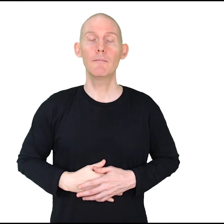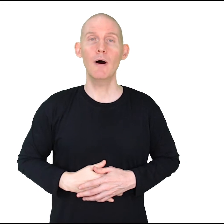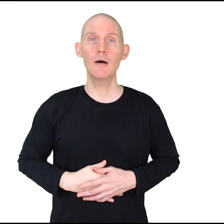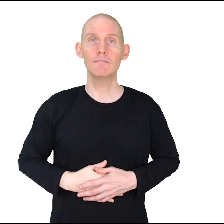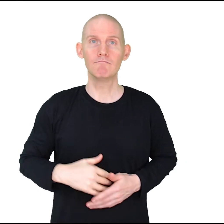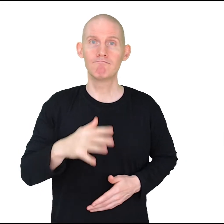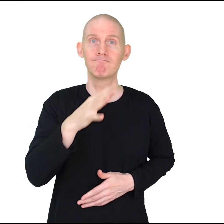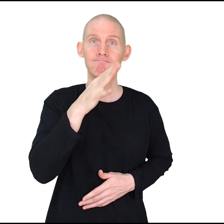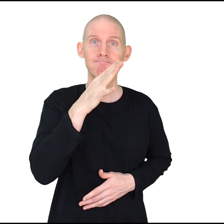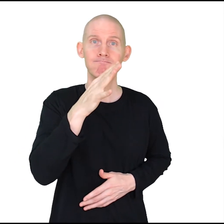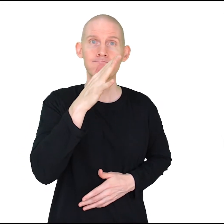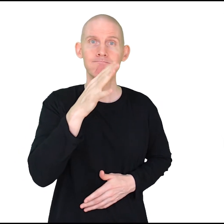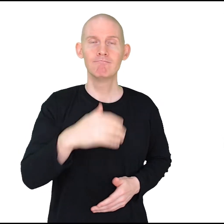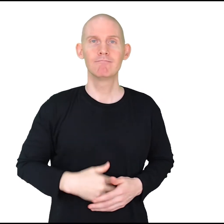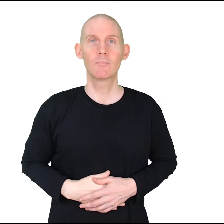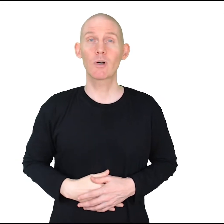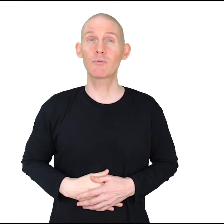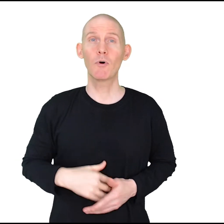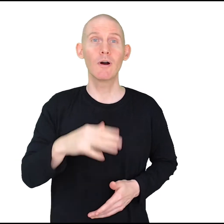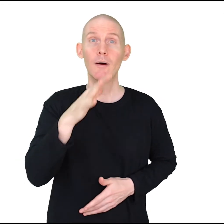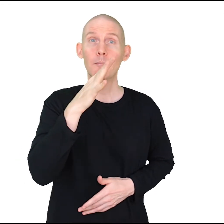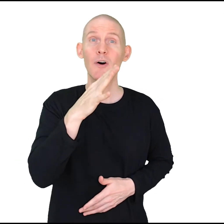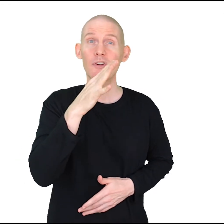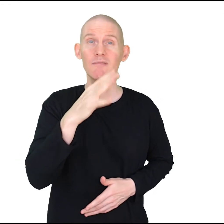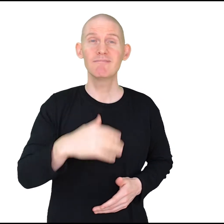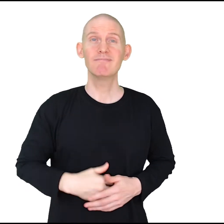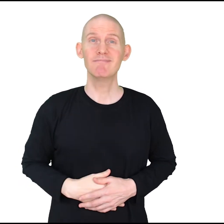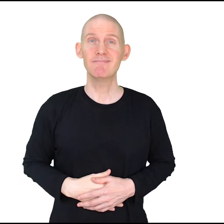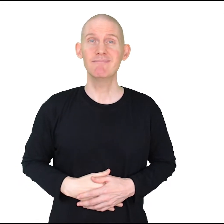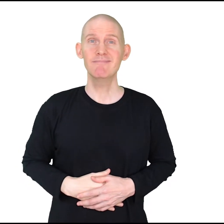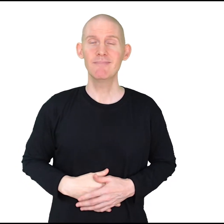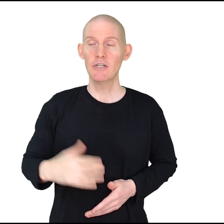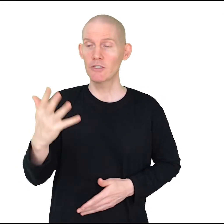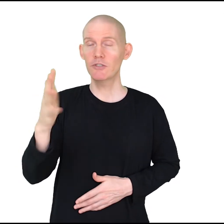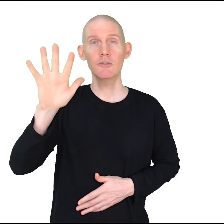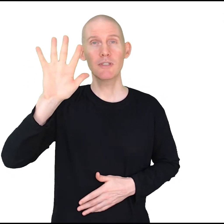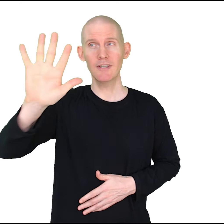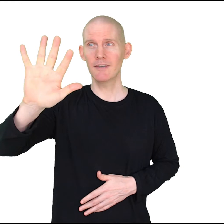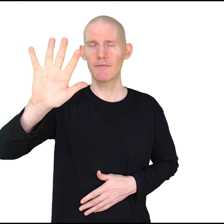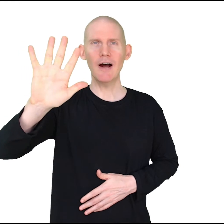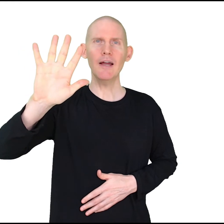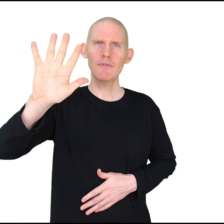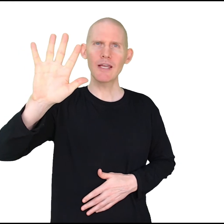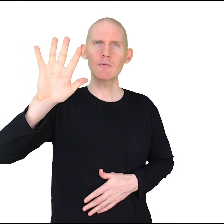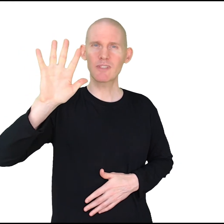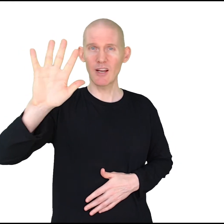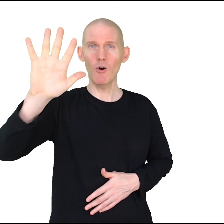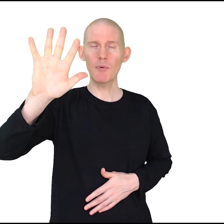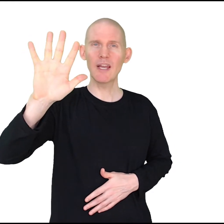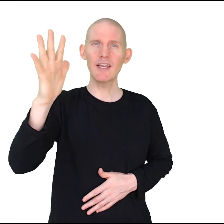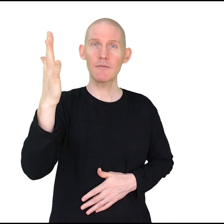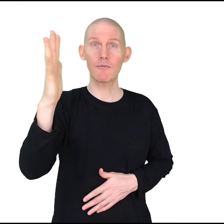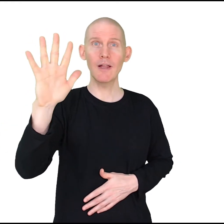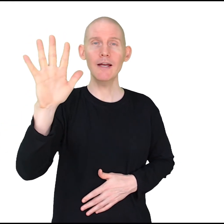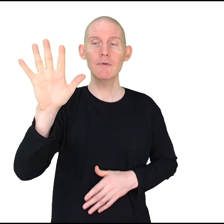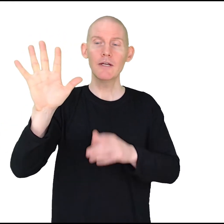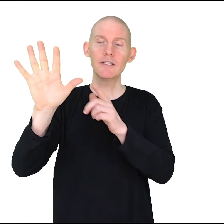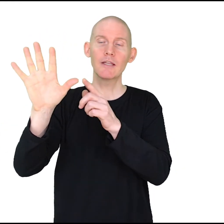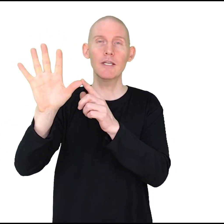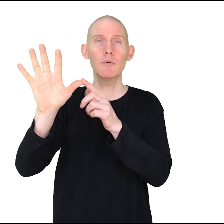mom. Works for mother. Just use a 5 hand, we say open hand, flat. Take the tip of the